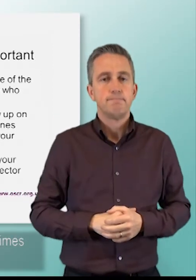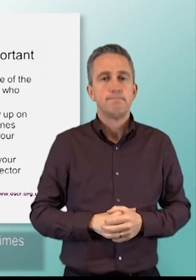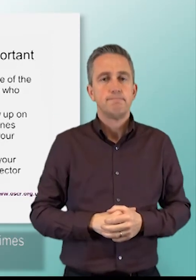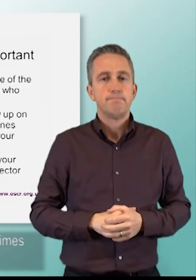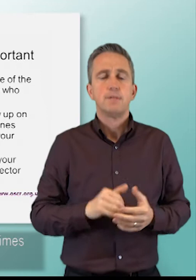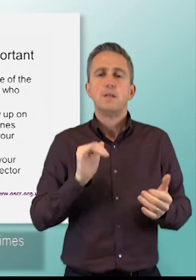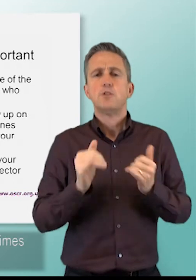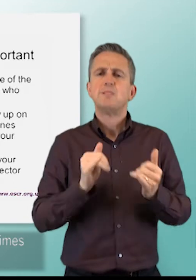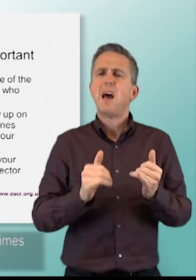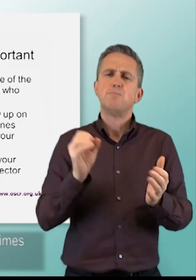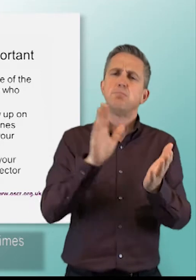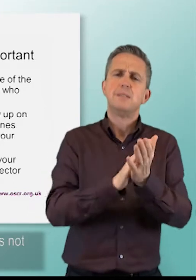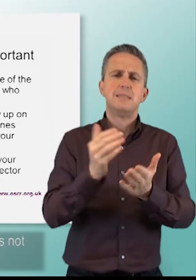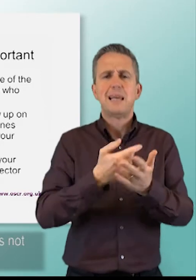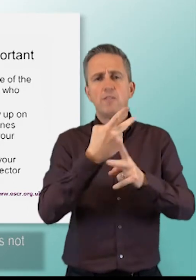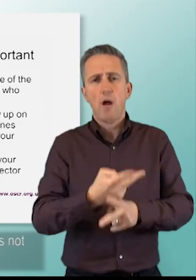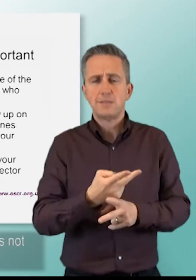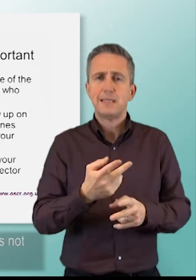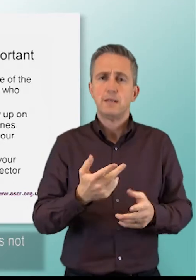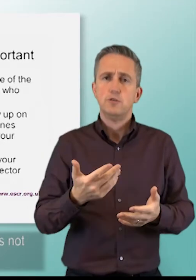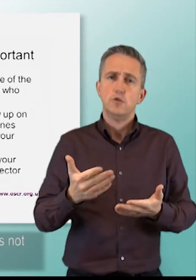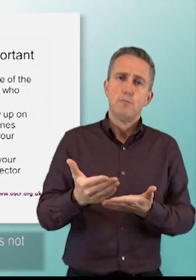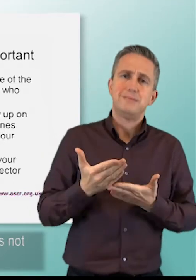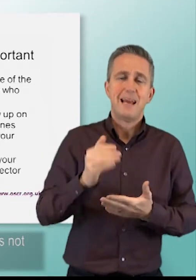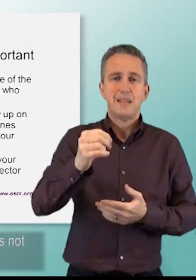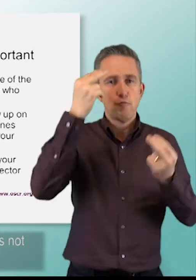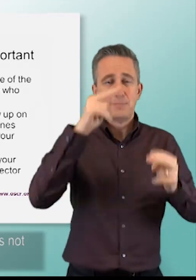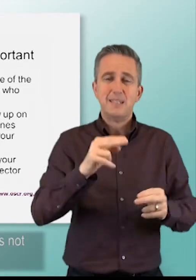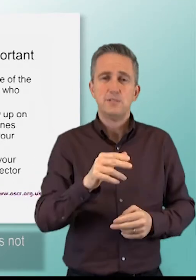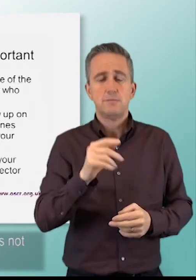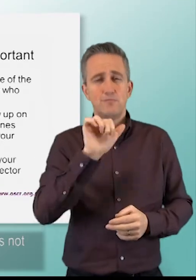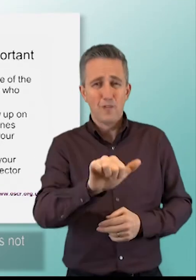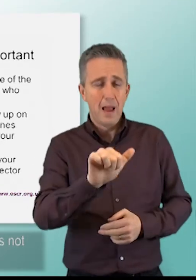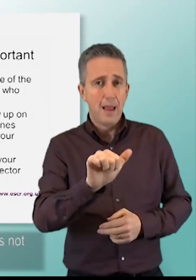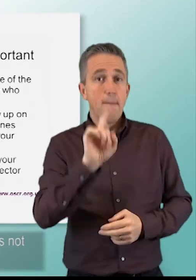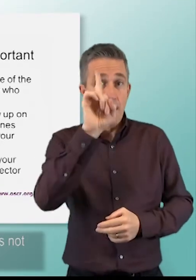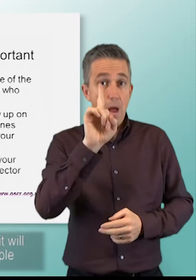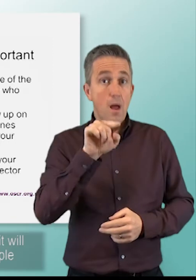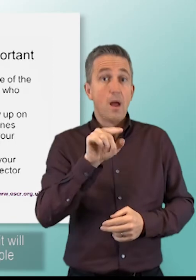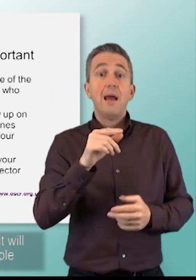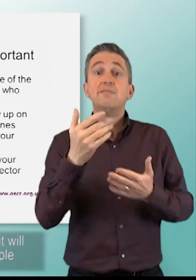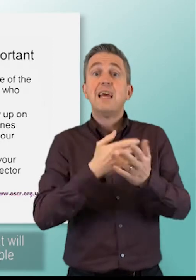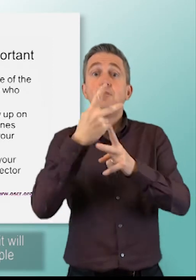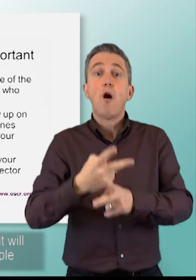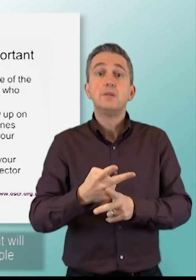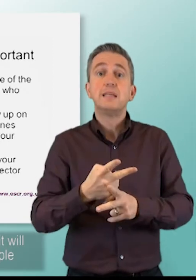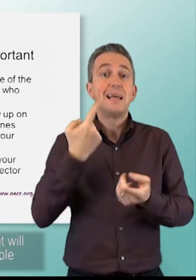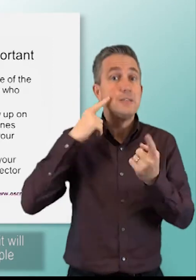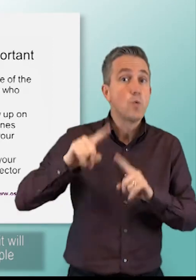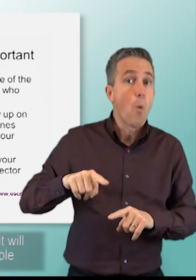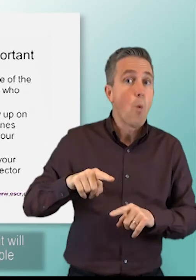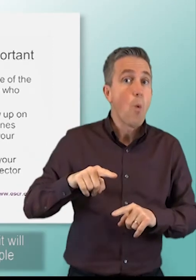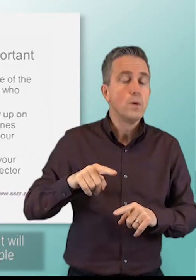bit, sometimes, you know, we put this in and people go, well, it's not just about reputation. No, it's not just about reputation. But if you get any of this safeguarding stuff wrong, as we